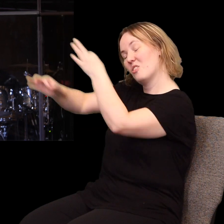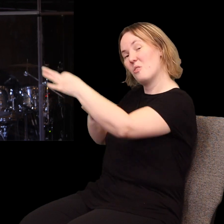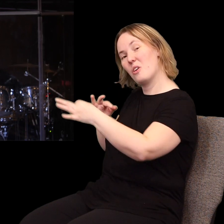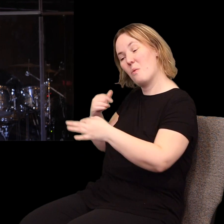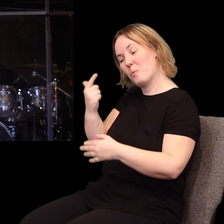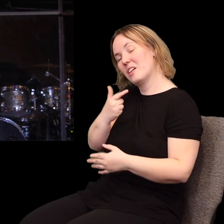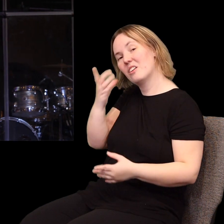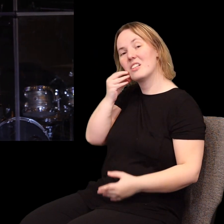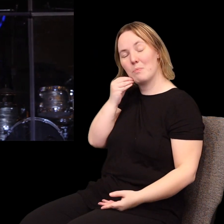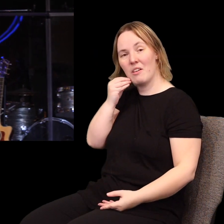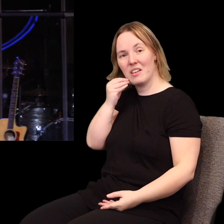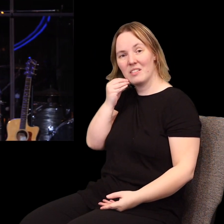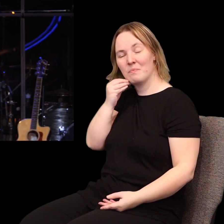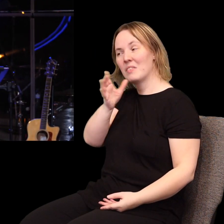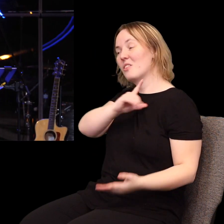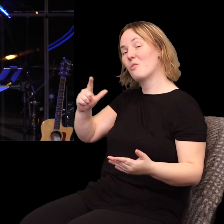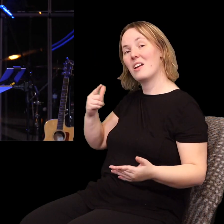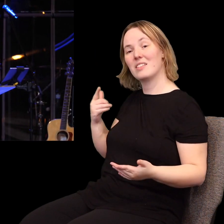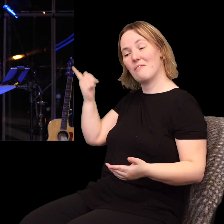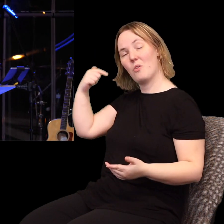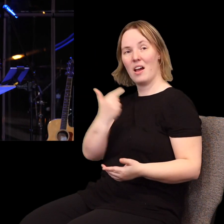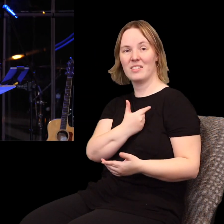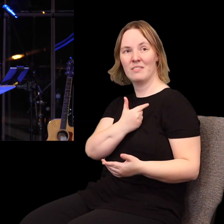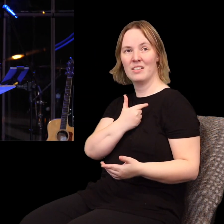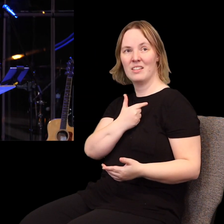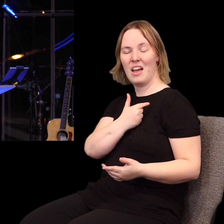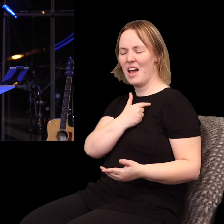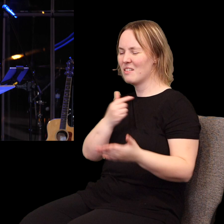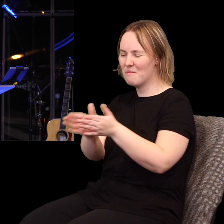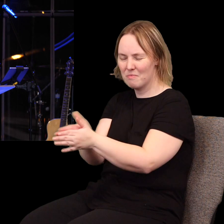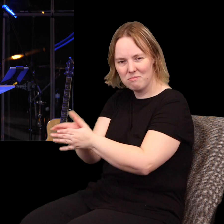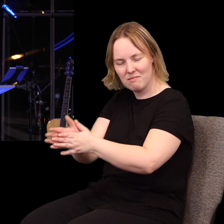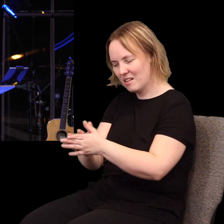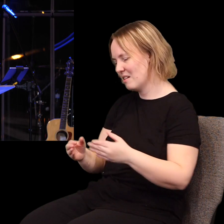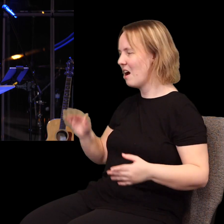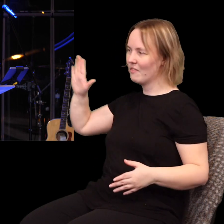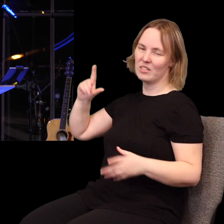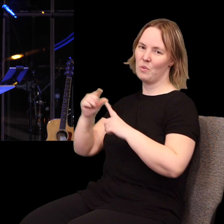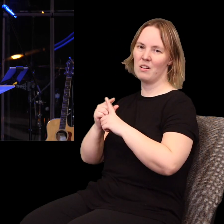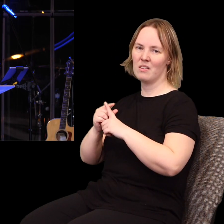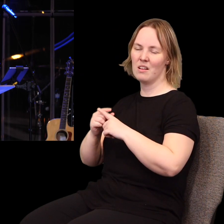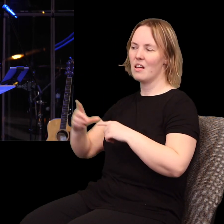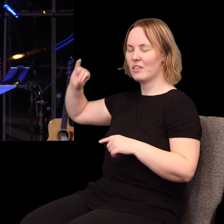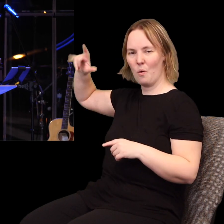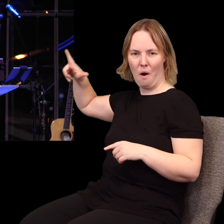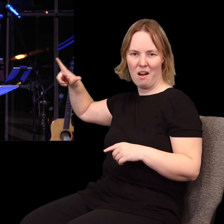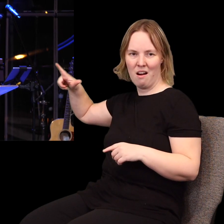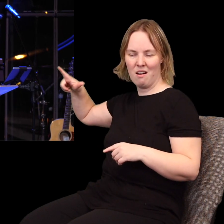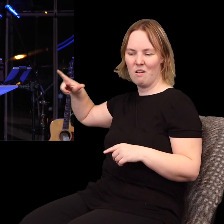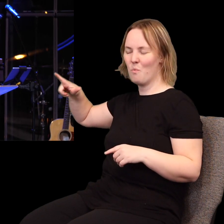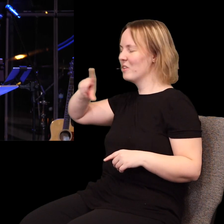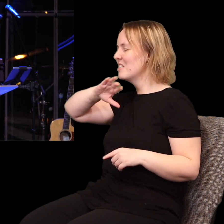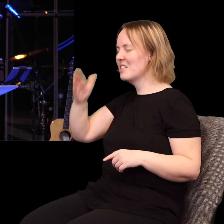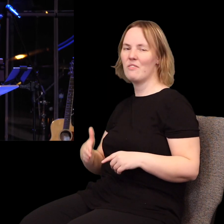experience. And so the Lord wants us to understand he has that for us. And he says, the flame of my word will never be extinguished. The oil of my